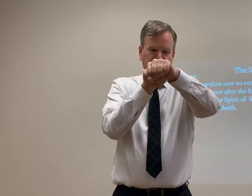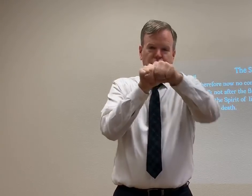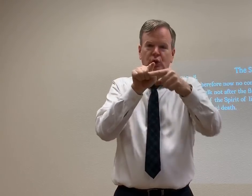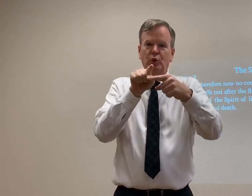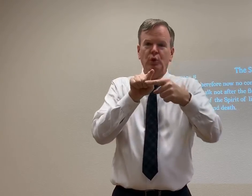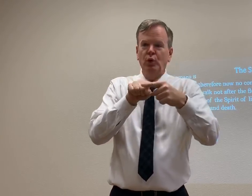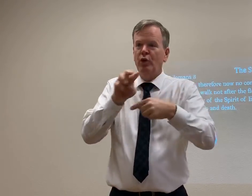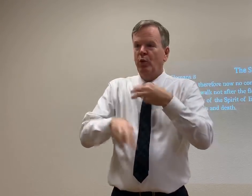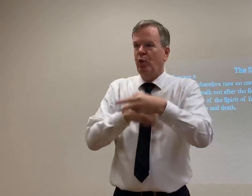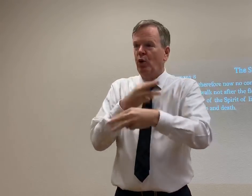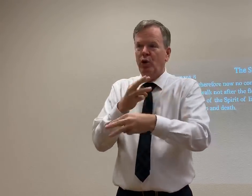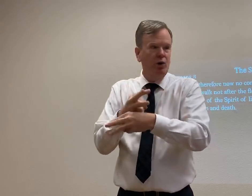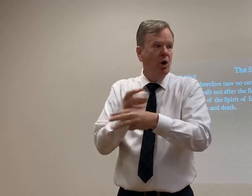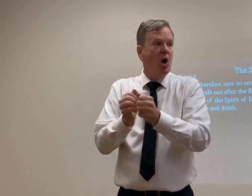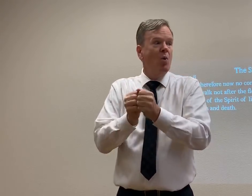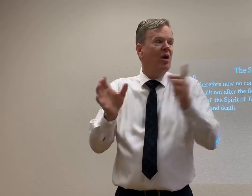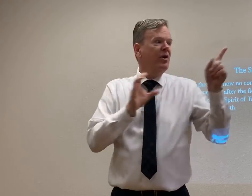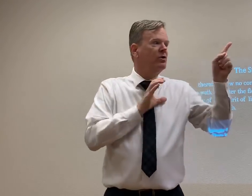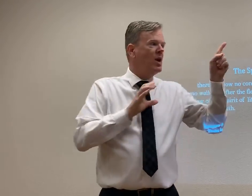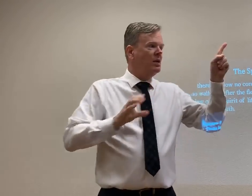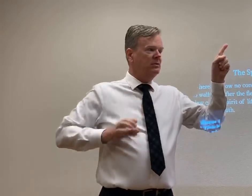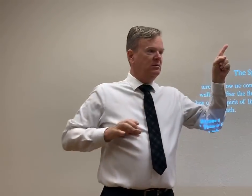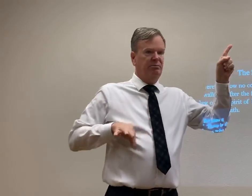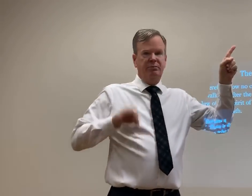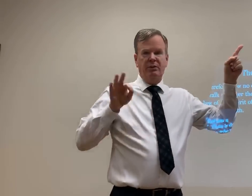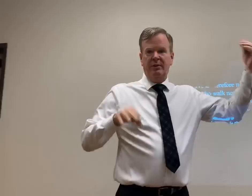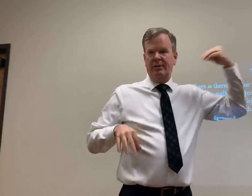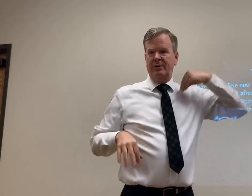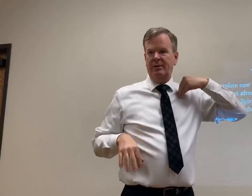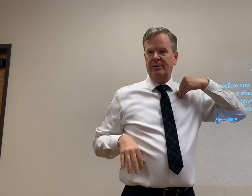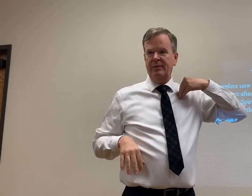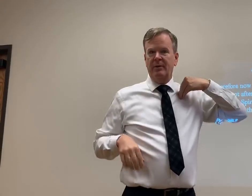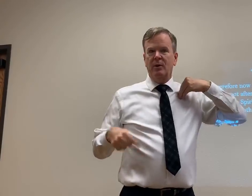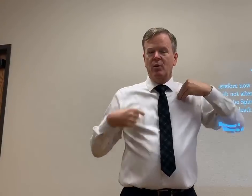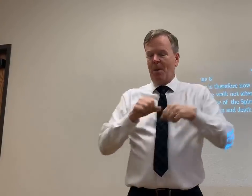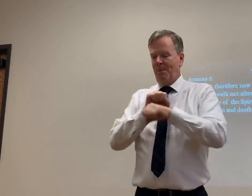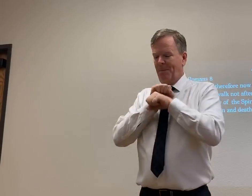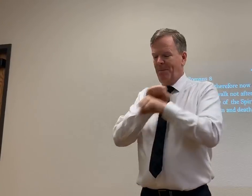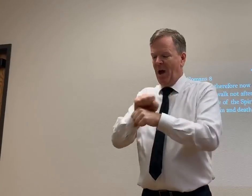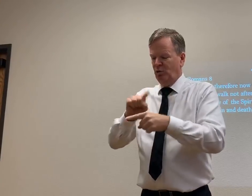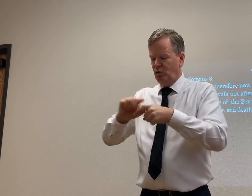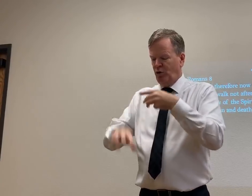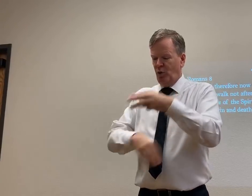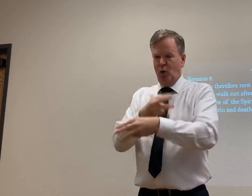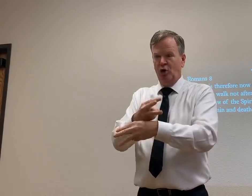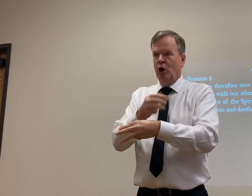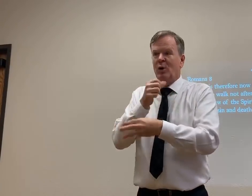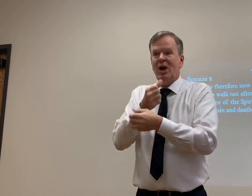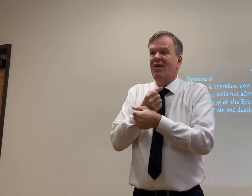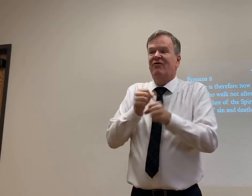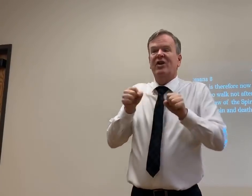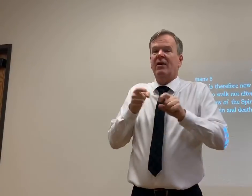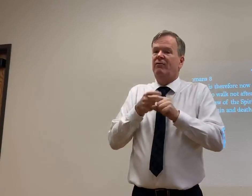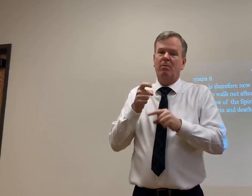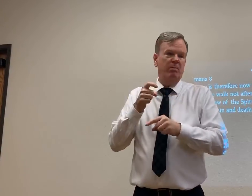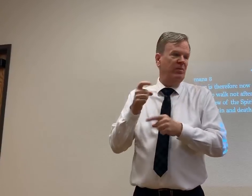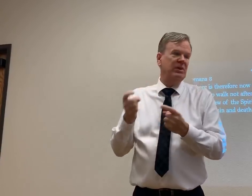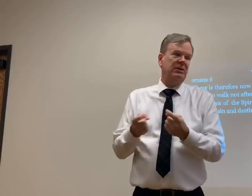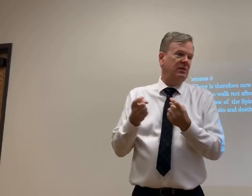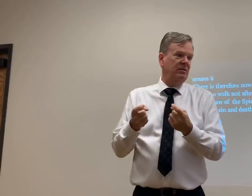the same sense, bound to the world without Christ. That freedom he can give us, we don't have. We are not free from